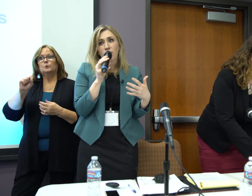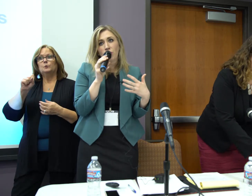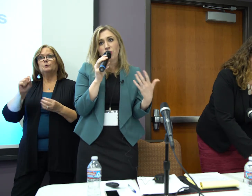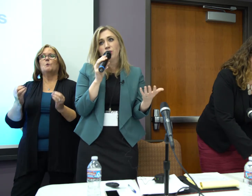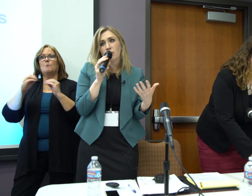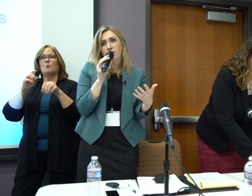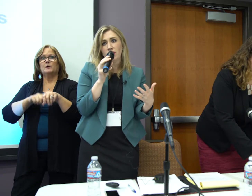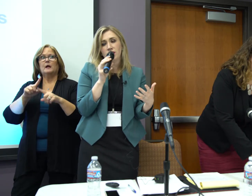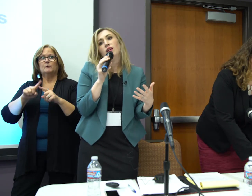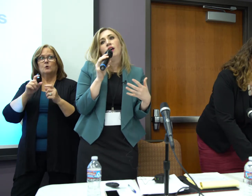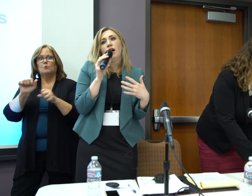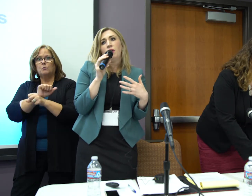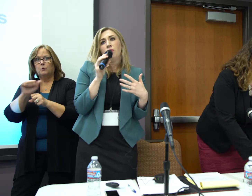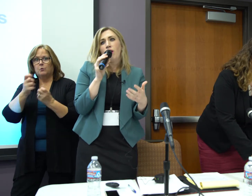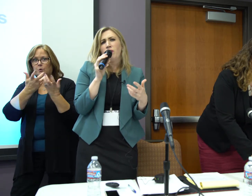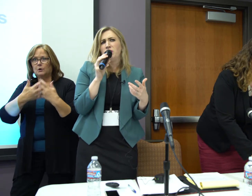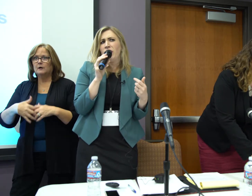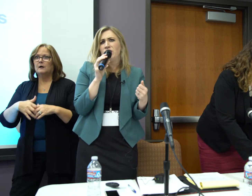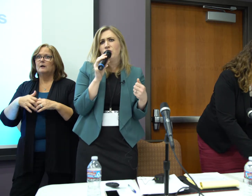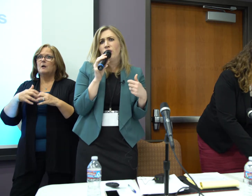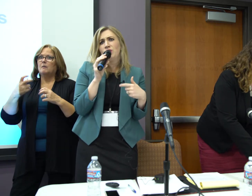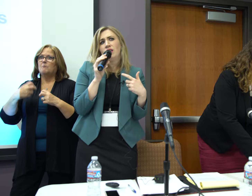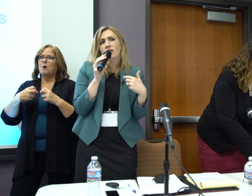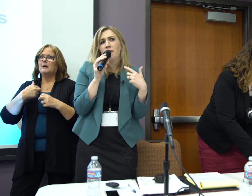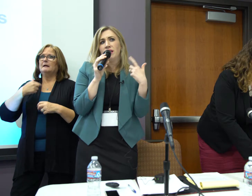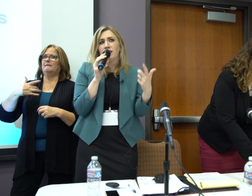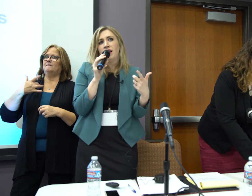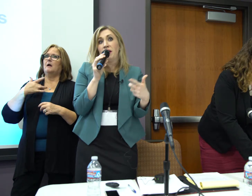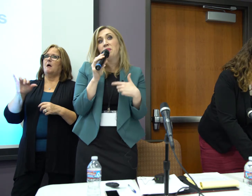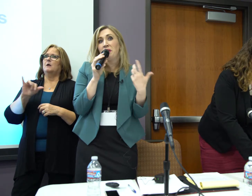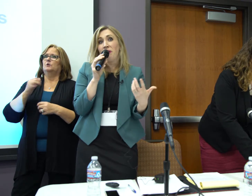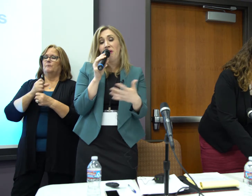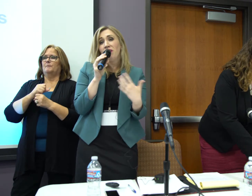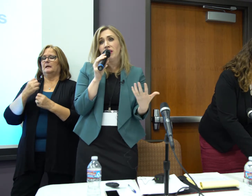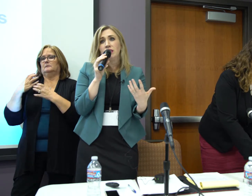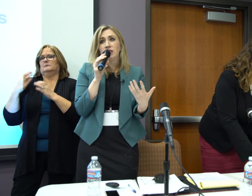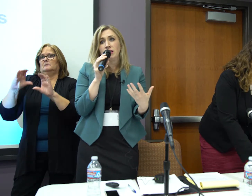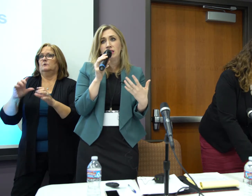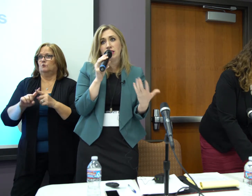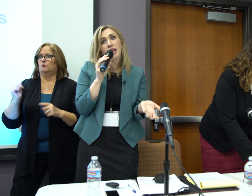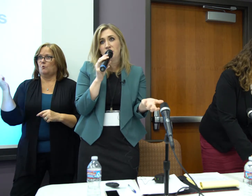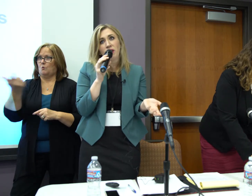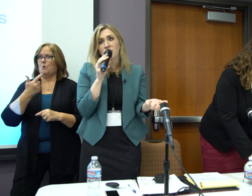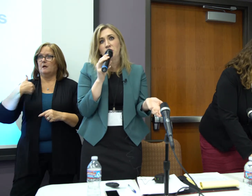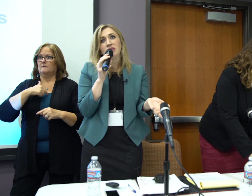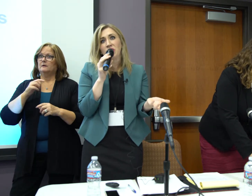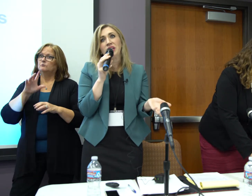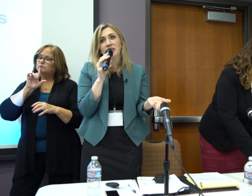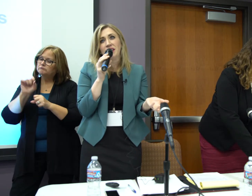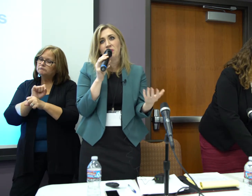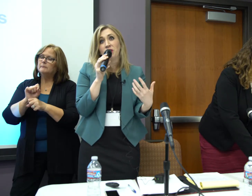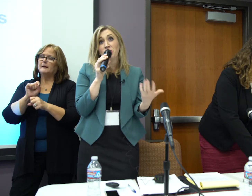to kind of work through some of these problems. But I do also think that makes it then incumbent upon all of us to take this process